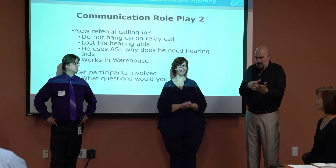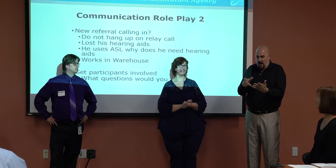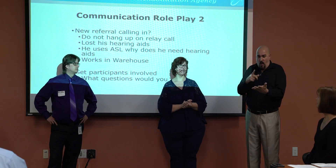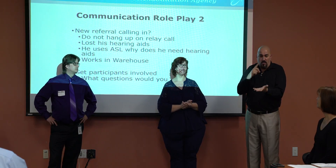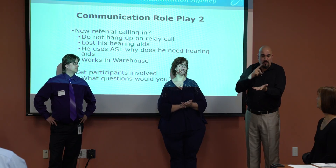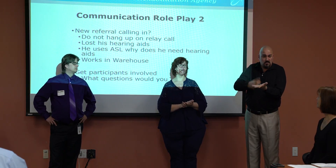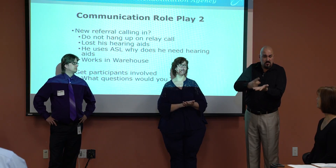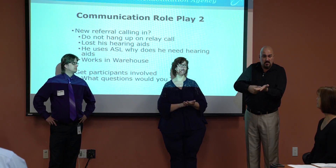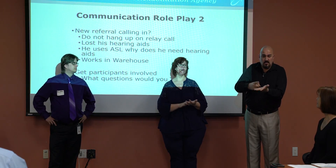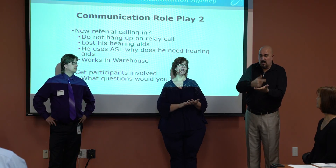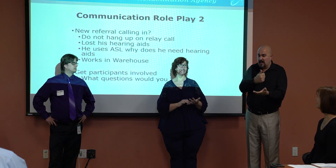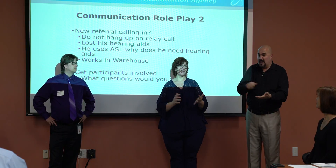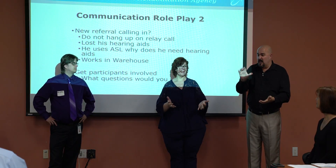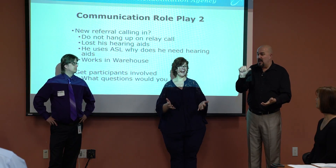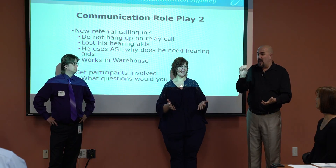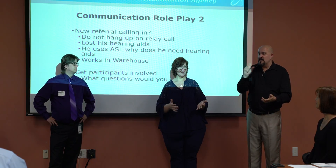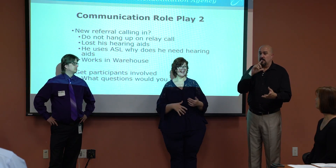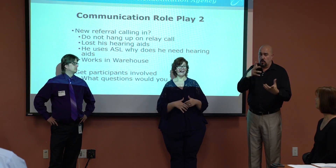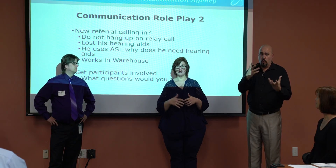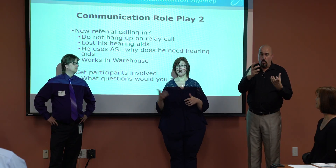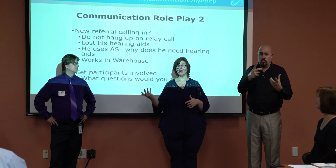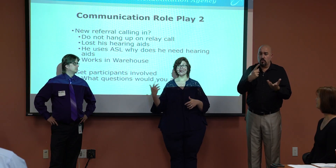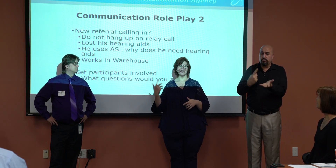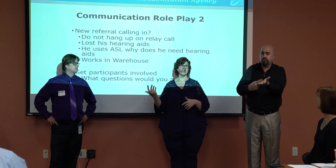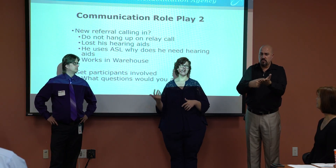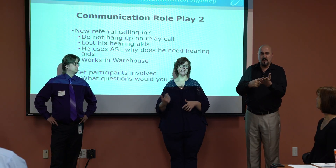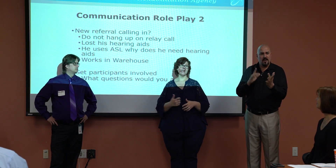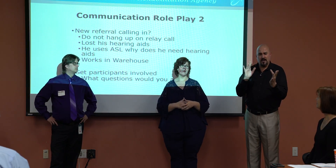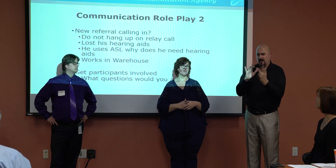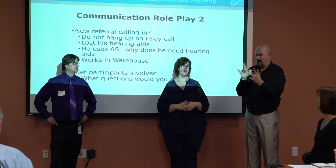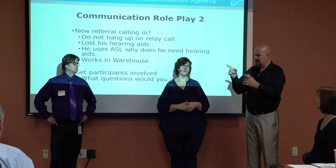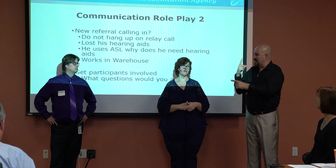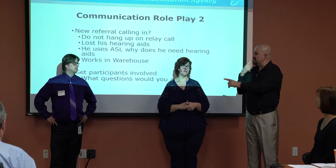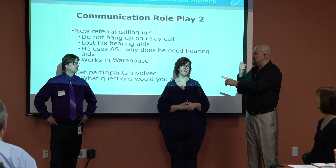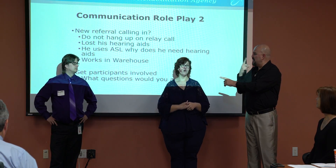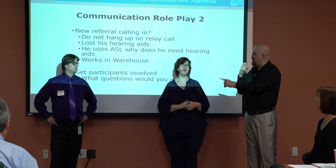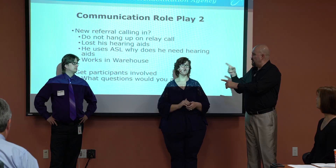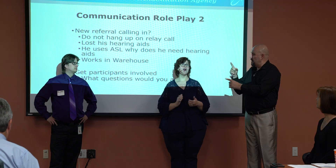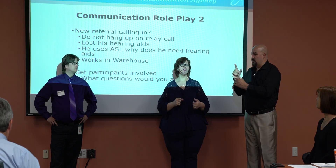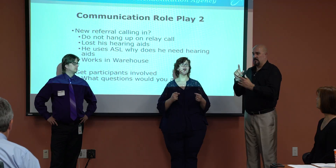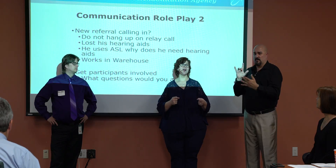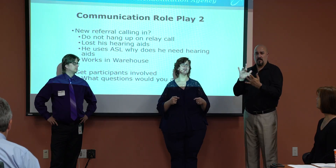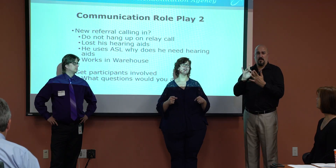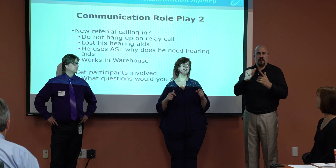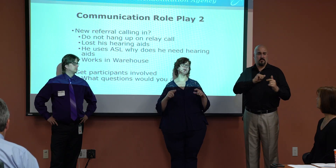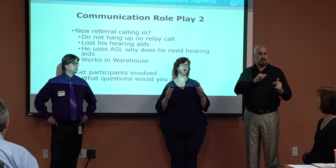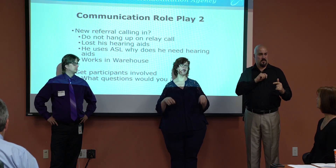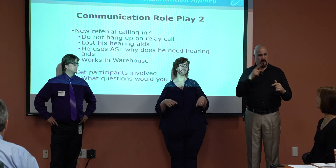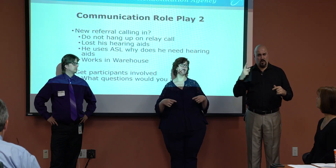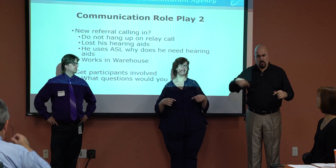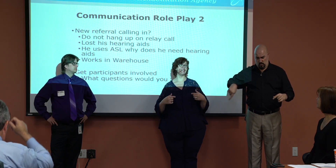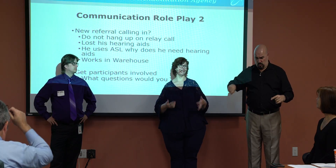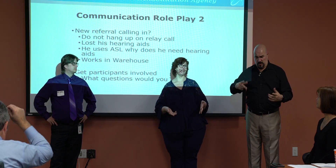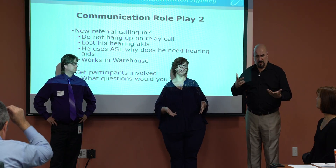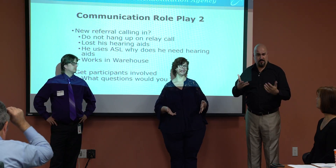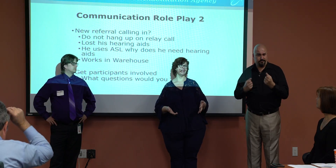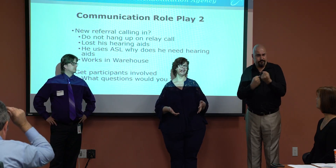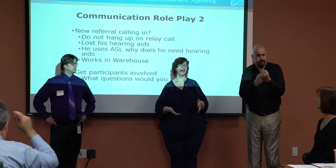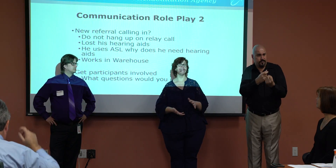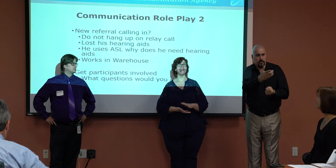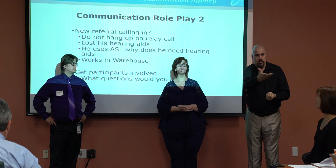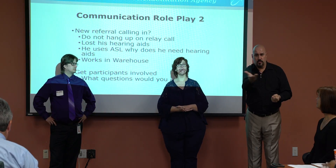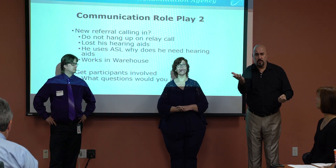staffing, running something through somebody, contact Jared or myself. We are here to support you in the